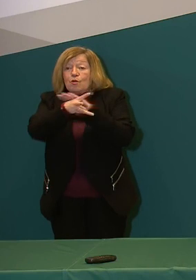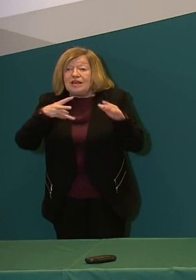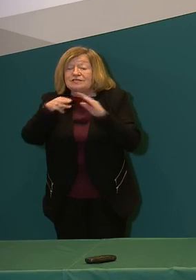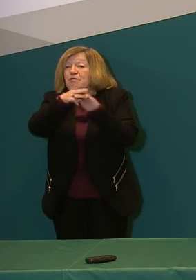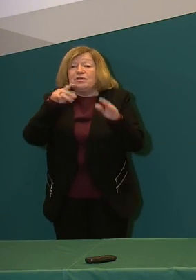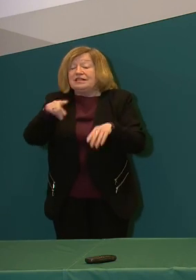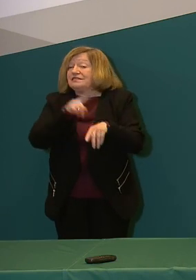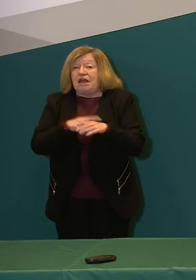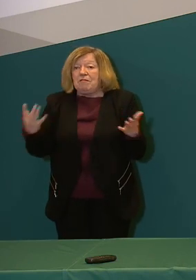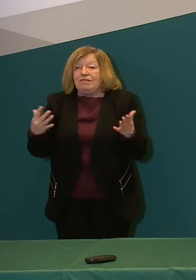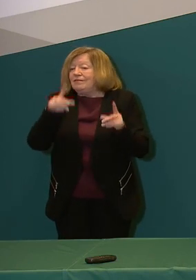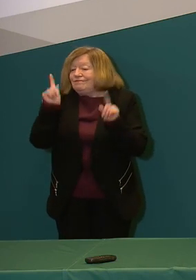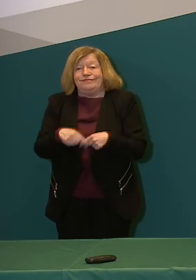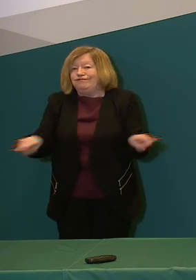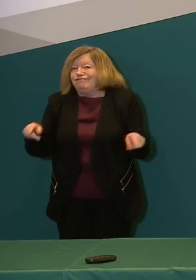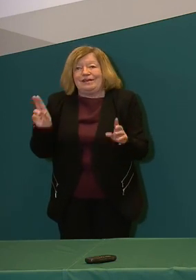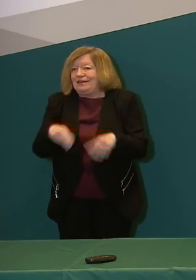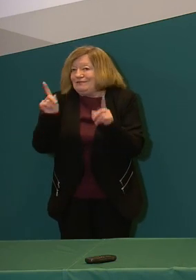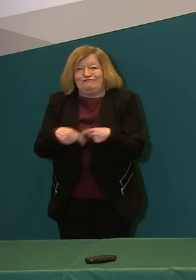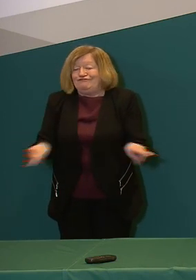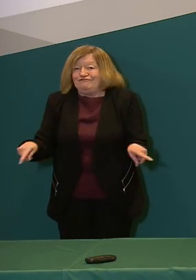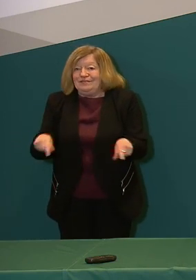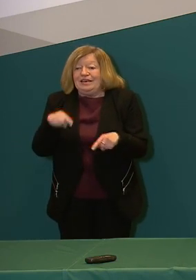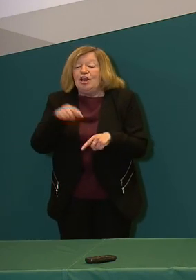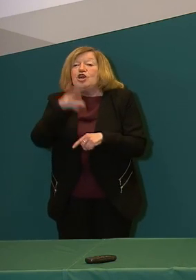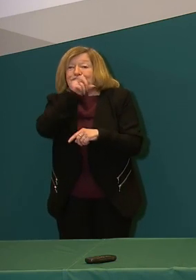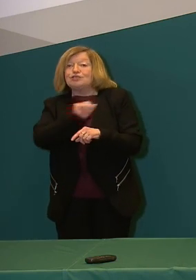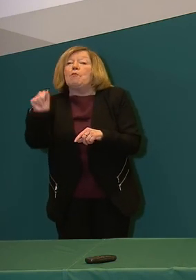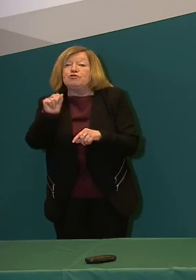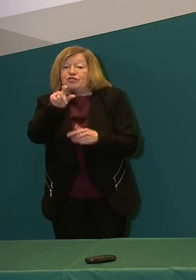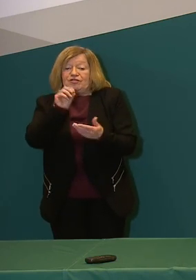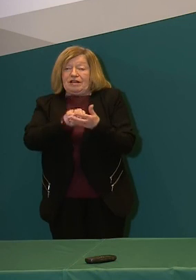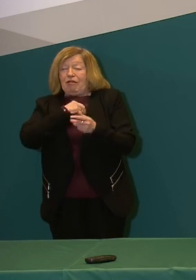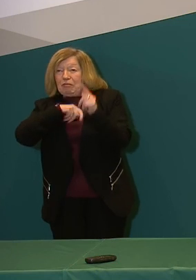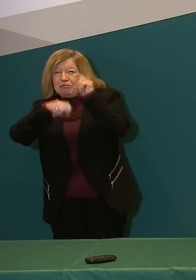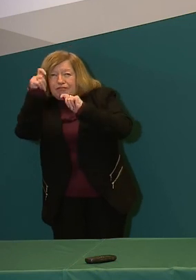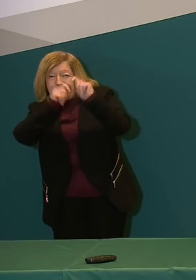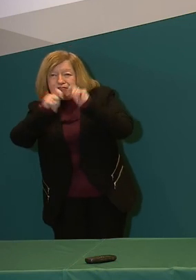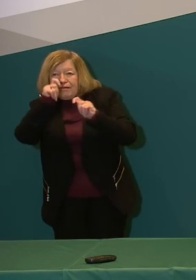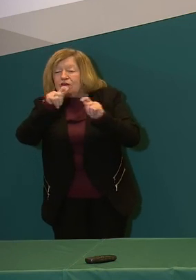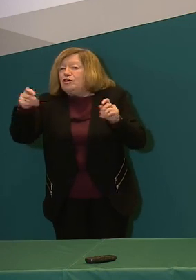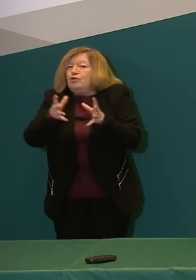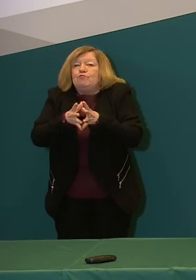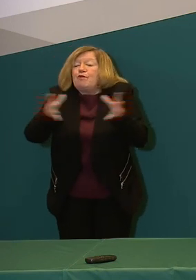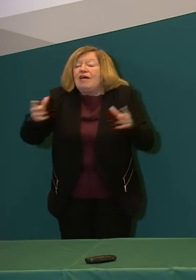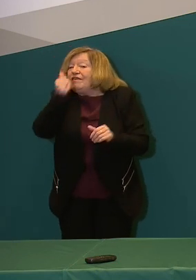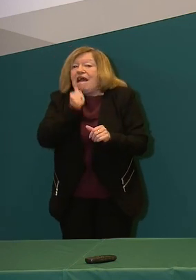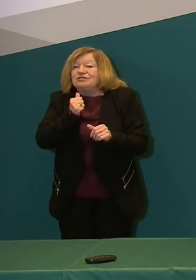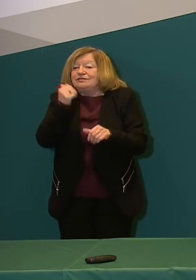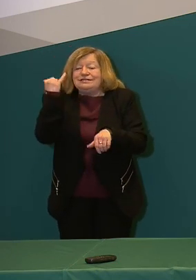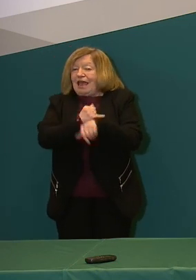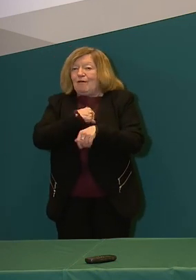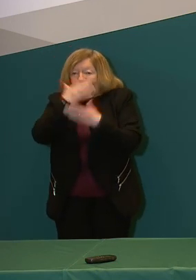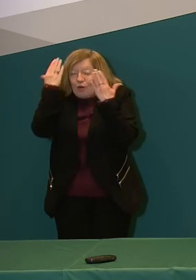this point is inappropriate, because the assumptions that we would have to make are too broad and the answers that we would